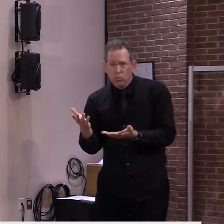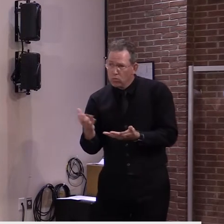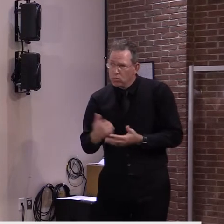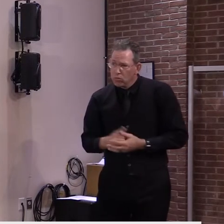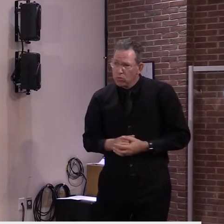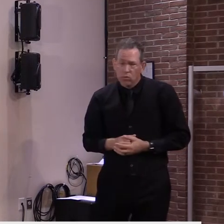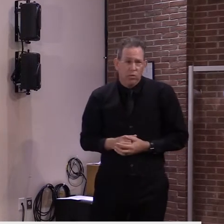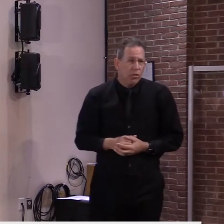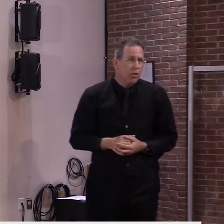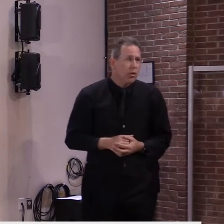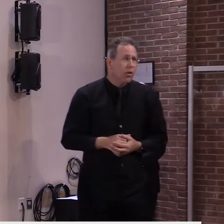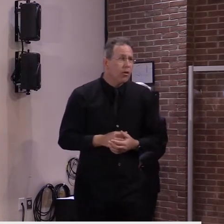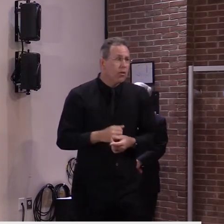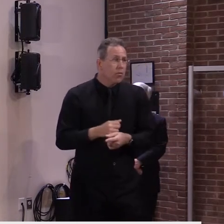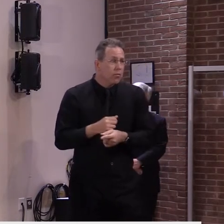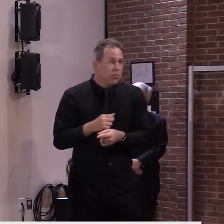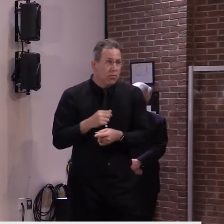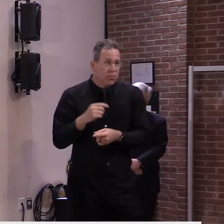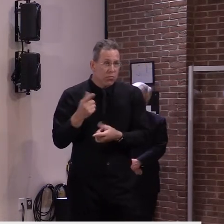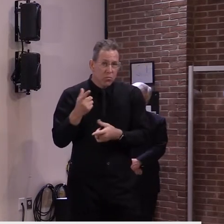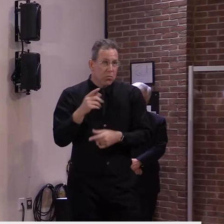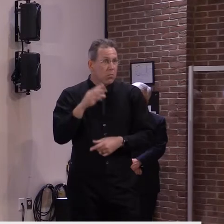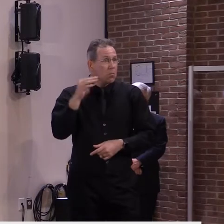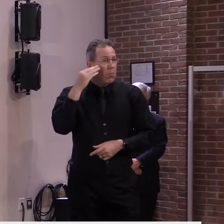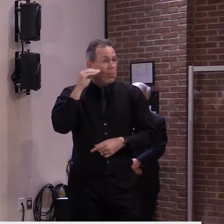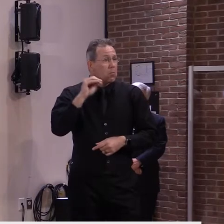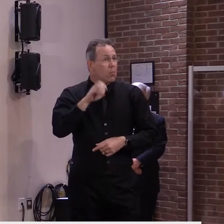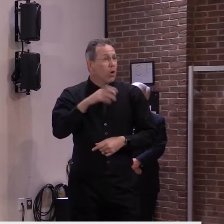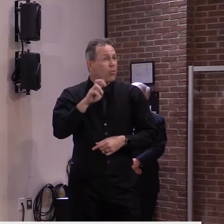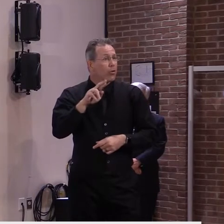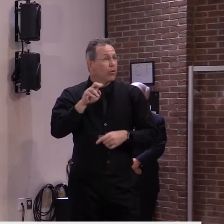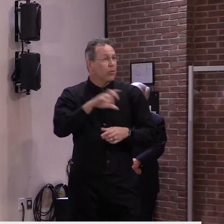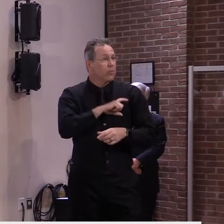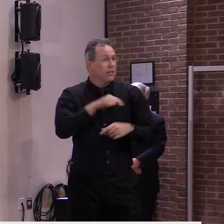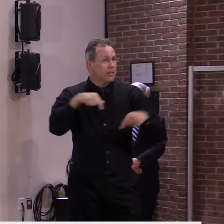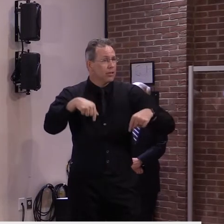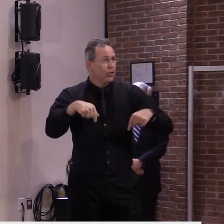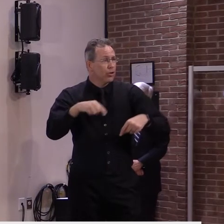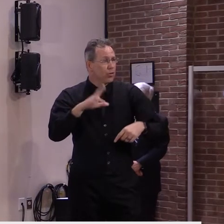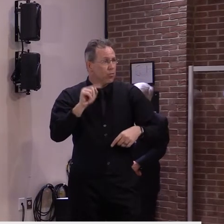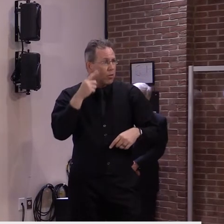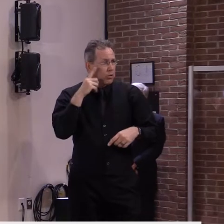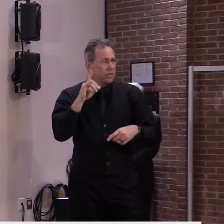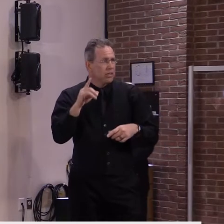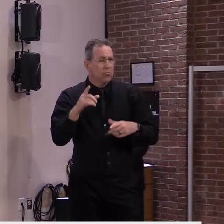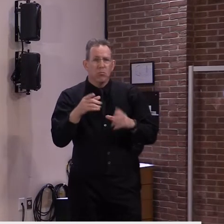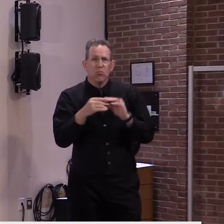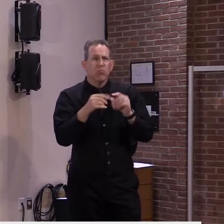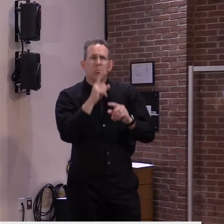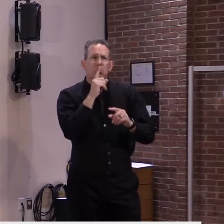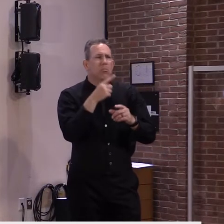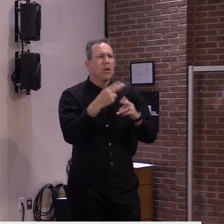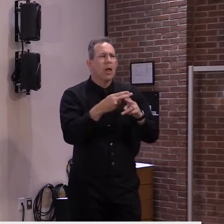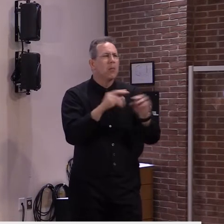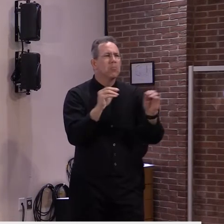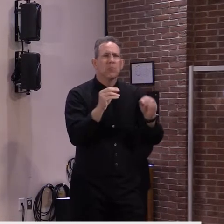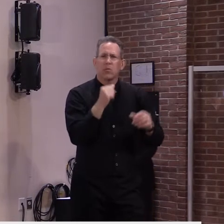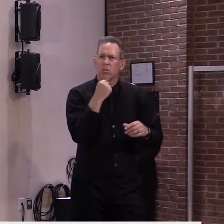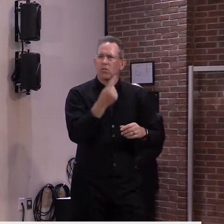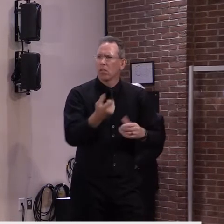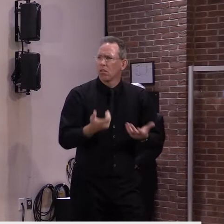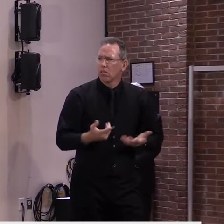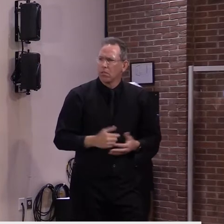Police Department could give out names and Northfield PD could not give out the names, or any two neighboring